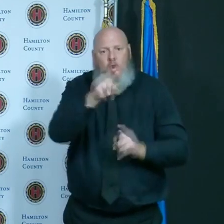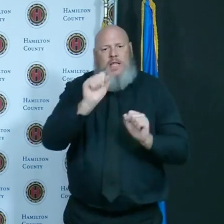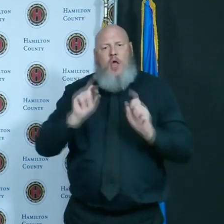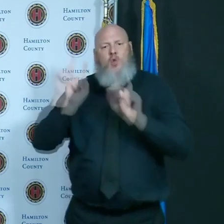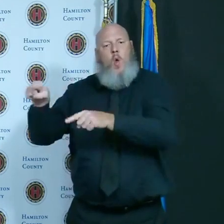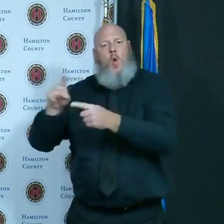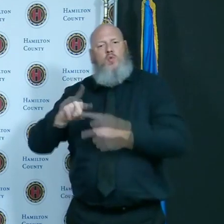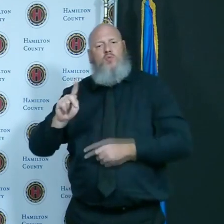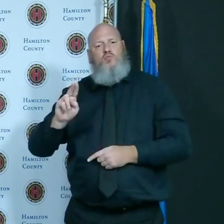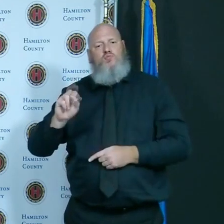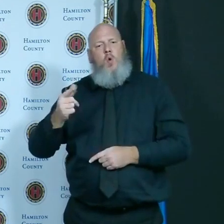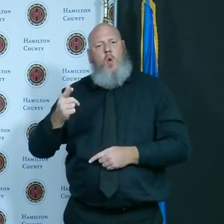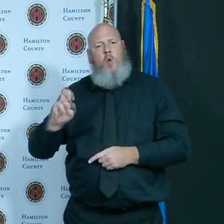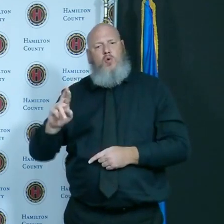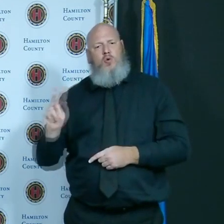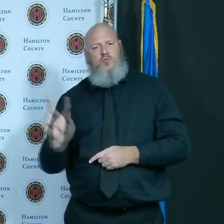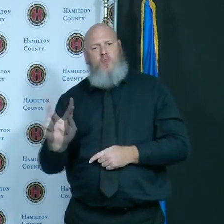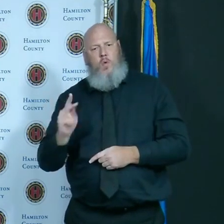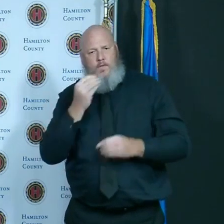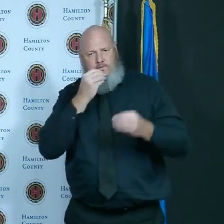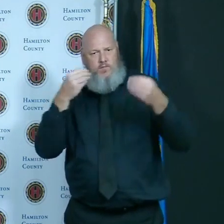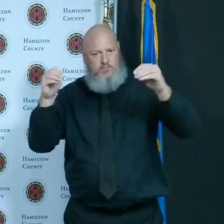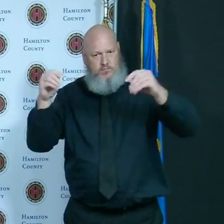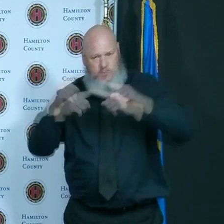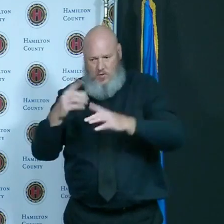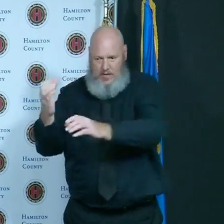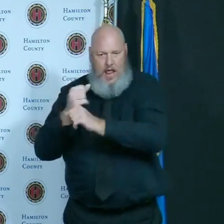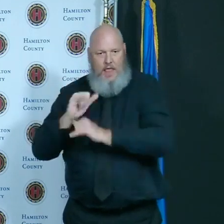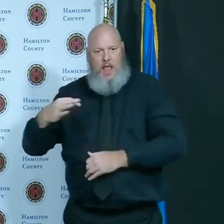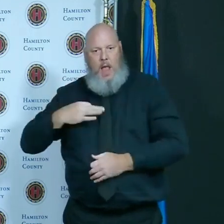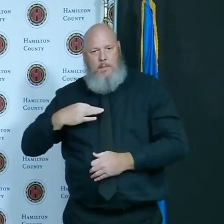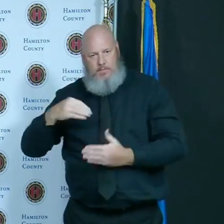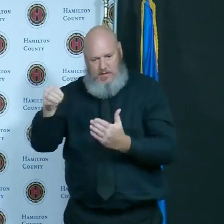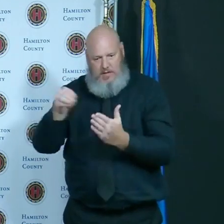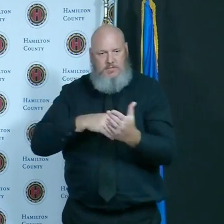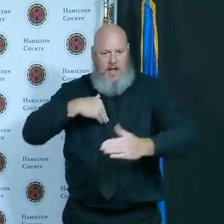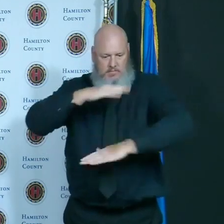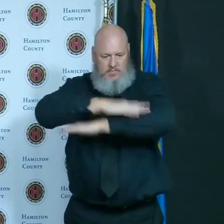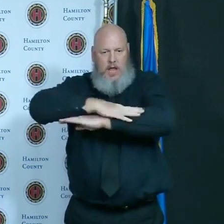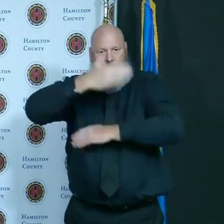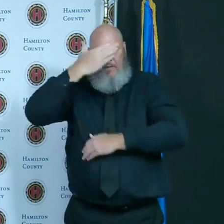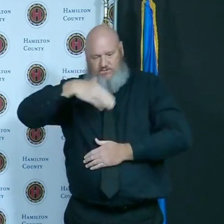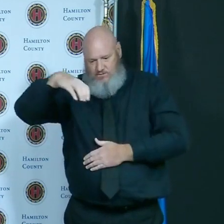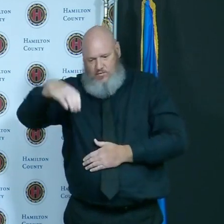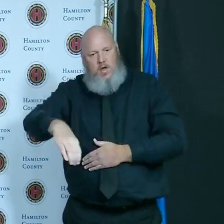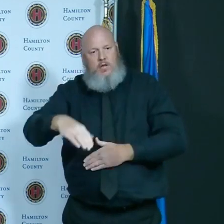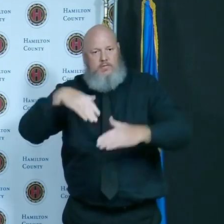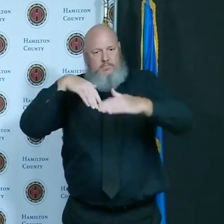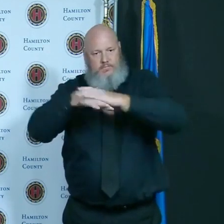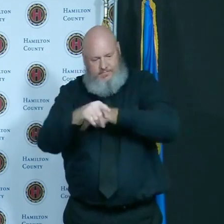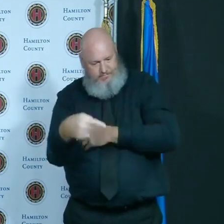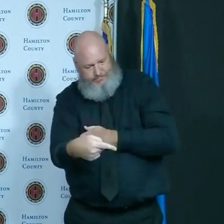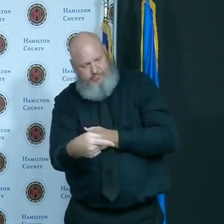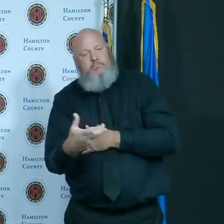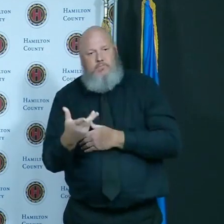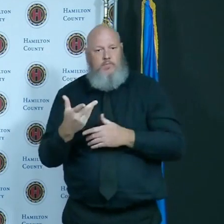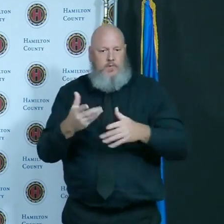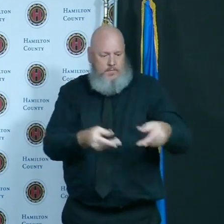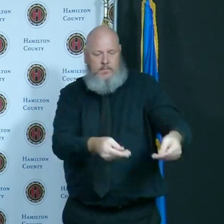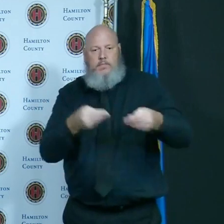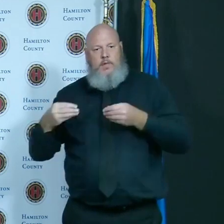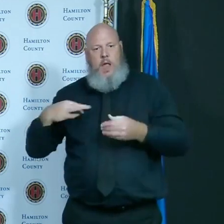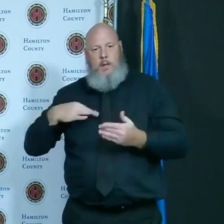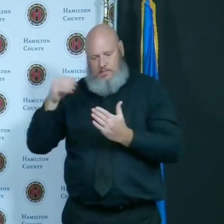there. I think many of us are very worried that people have just, you're just not thinking of it. And